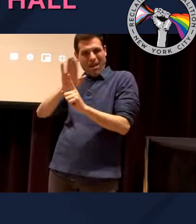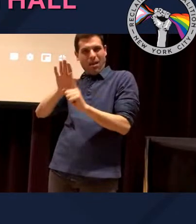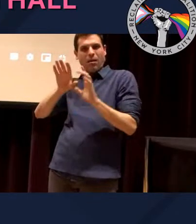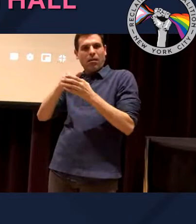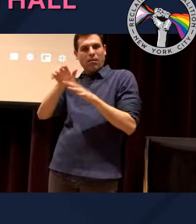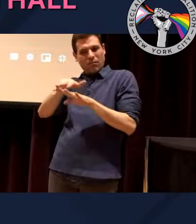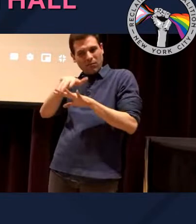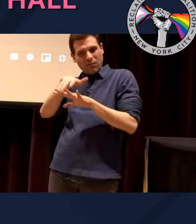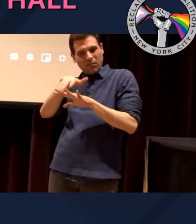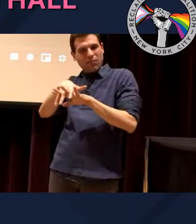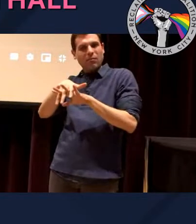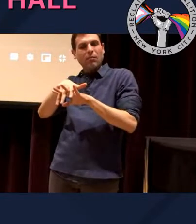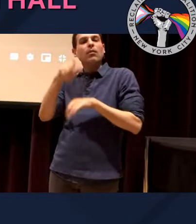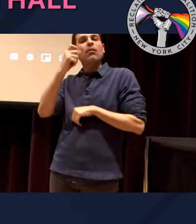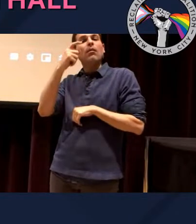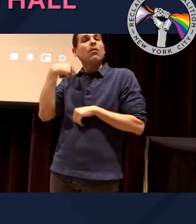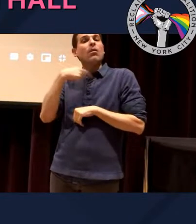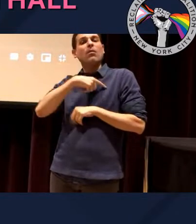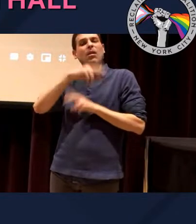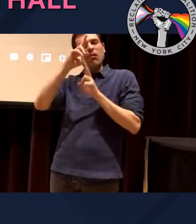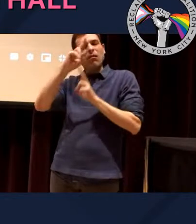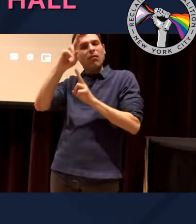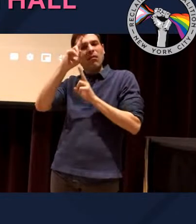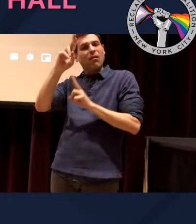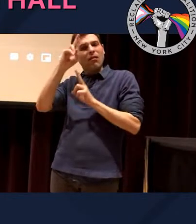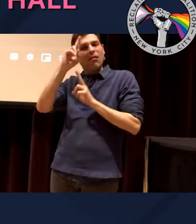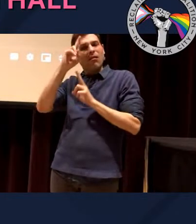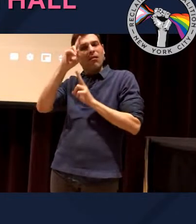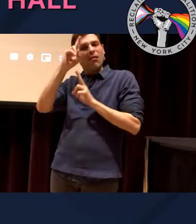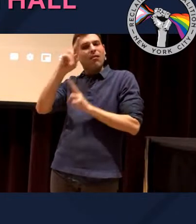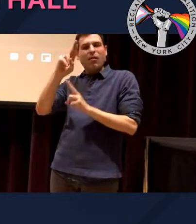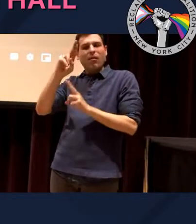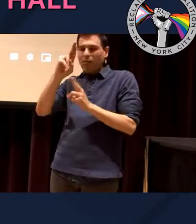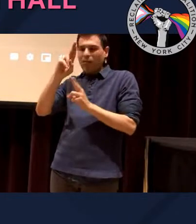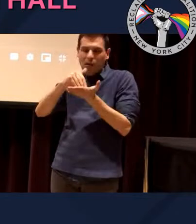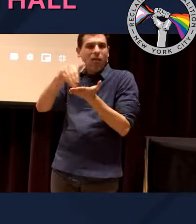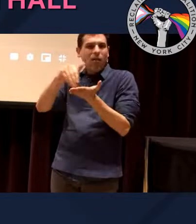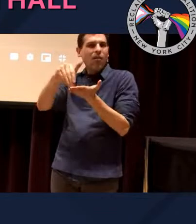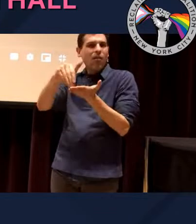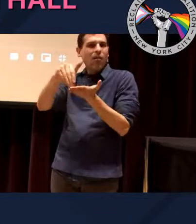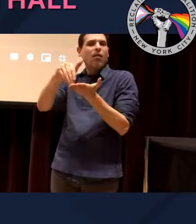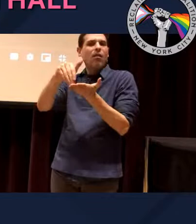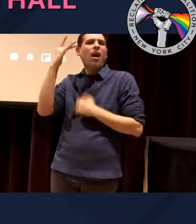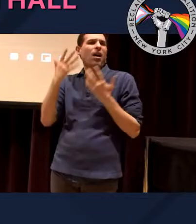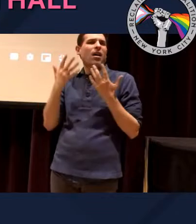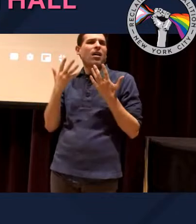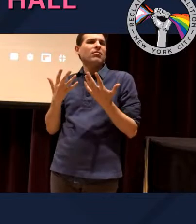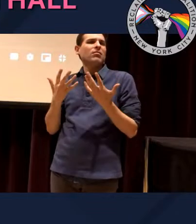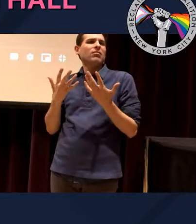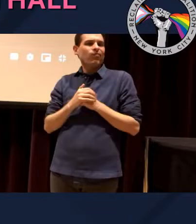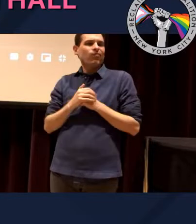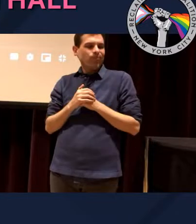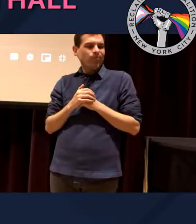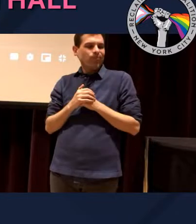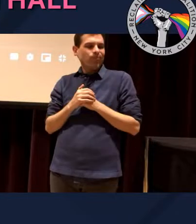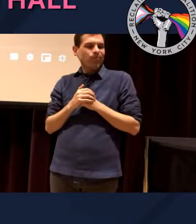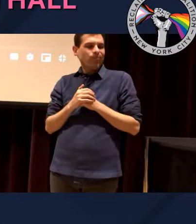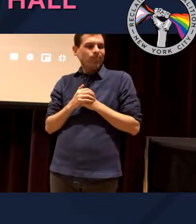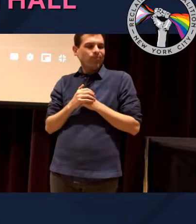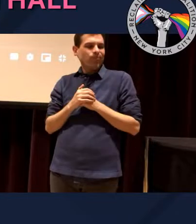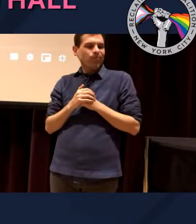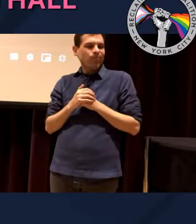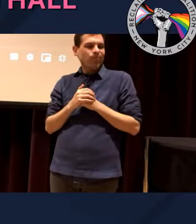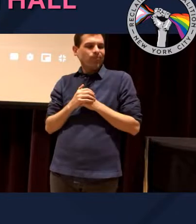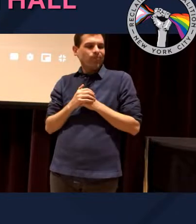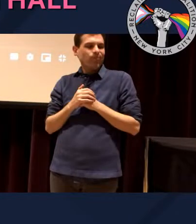We do this on a regular basis when we open our meetings to acknowledge that the history of the